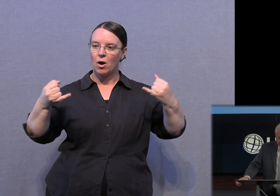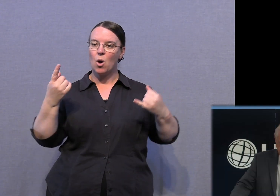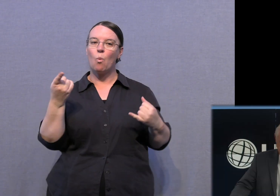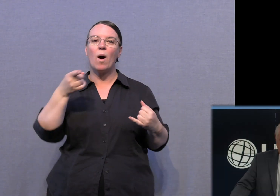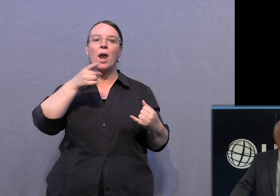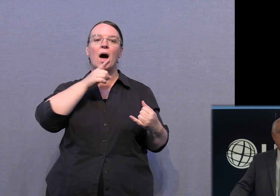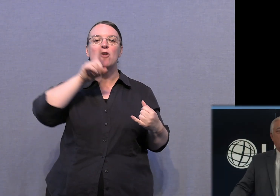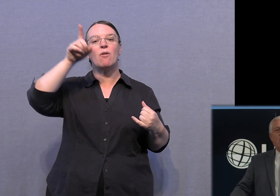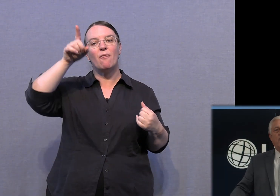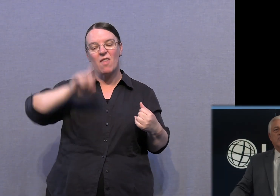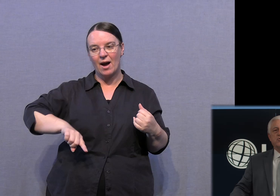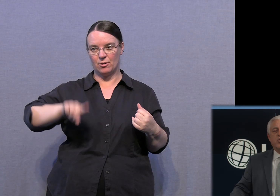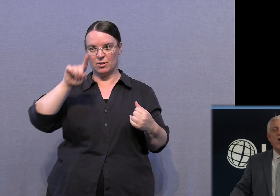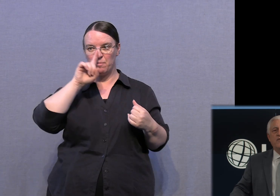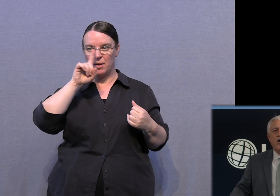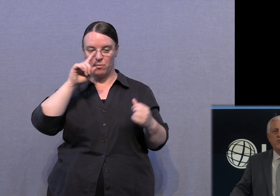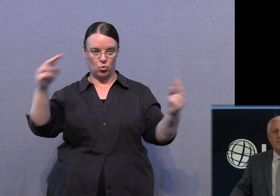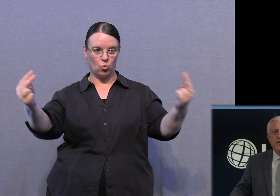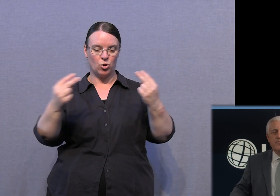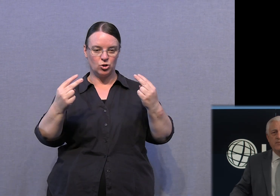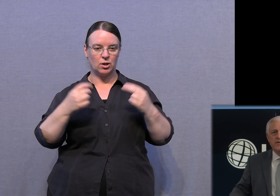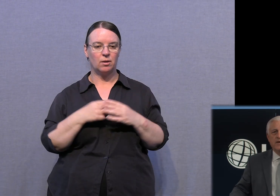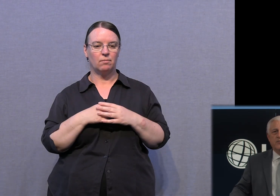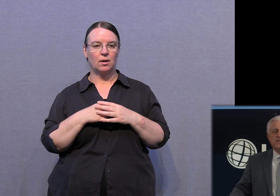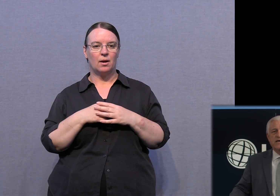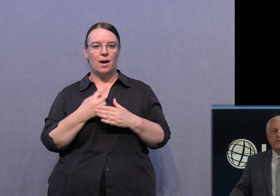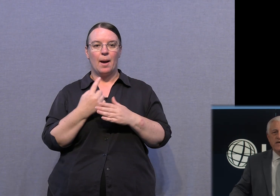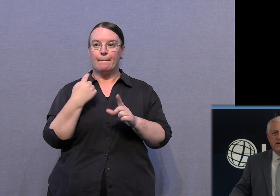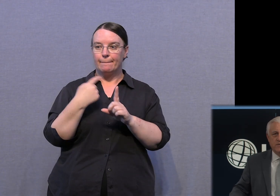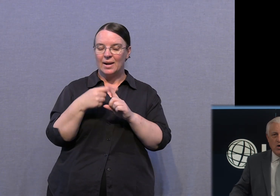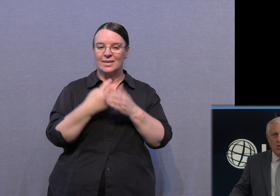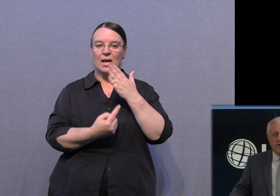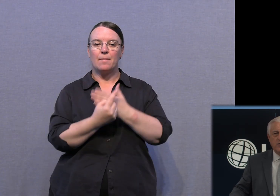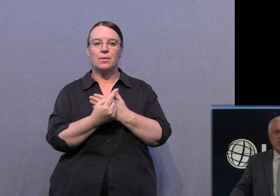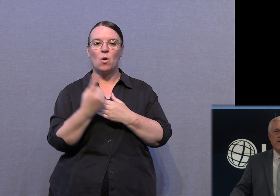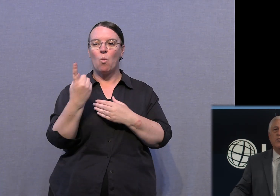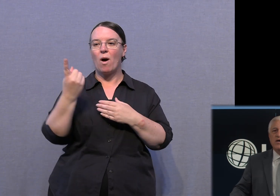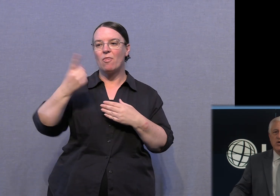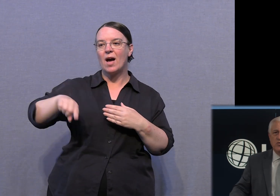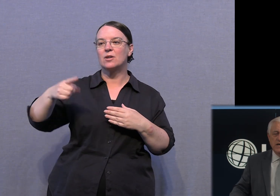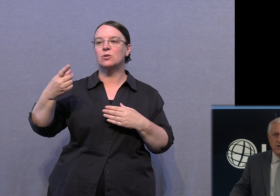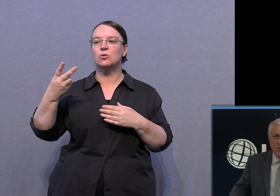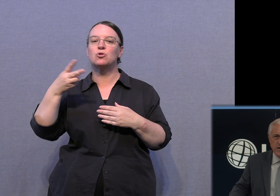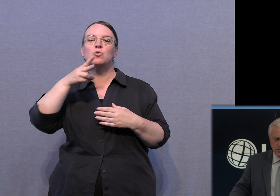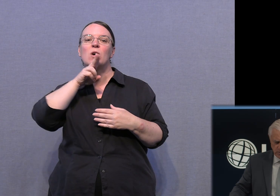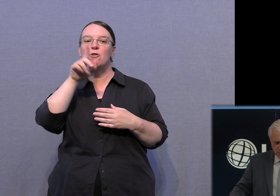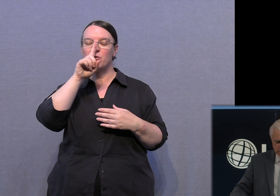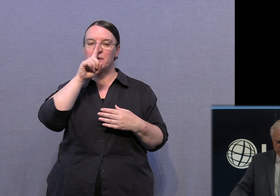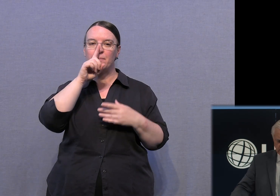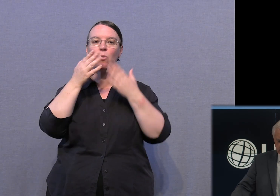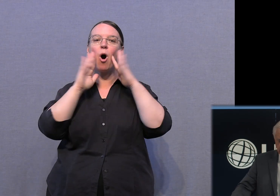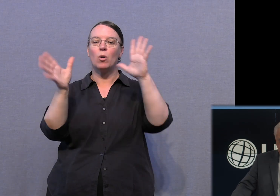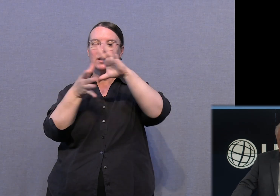services. And we saw over 1,200 people receiving the gift of the Holy Ghost or being renewed in the Holy Ghost through